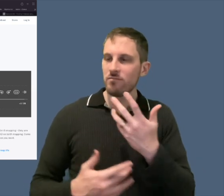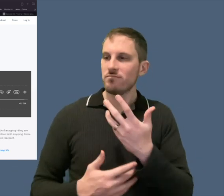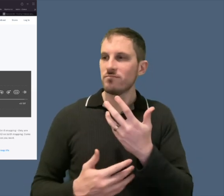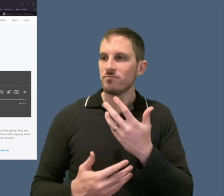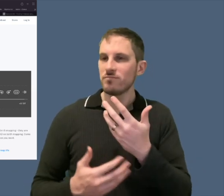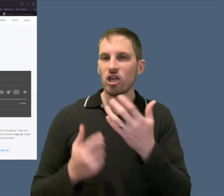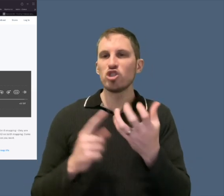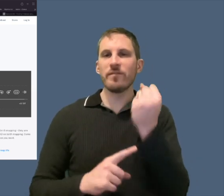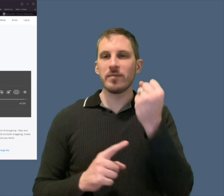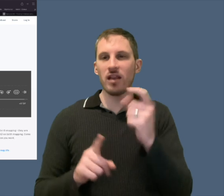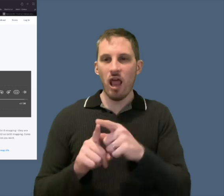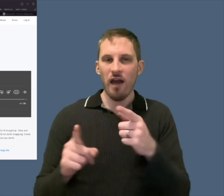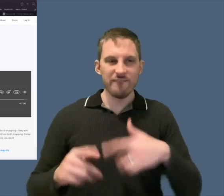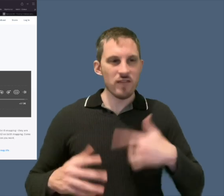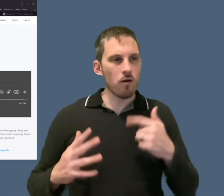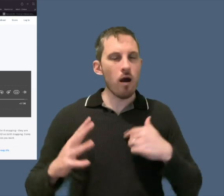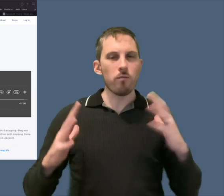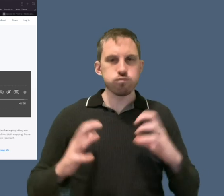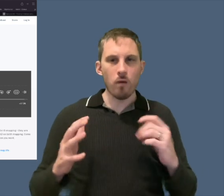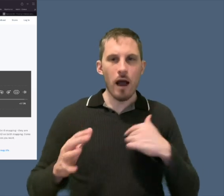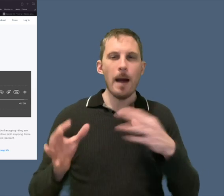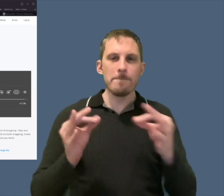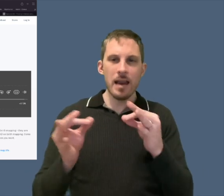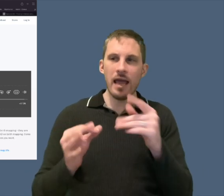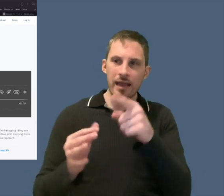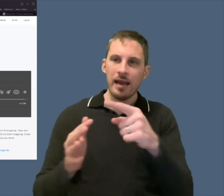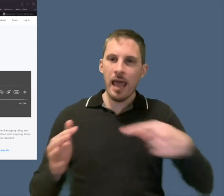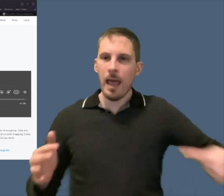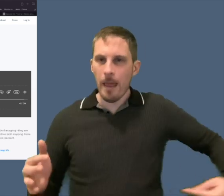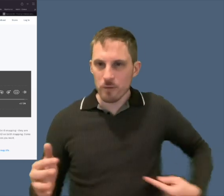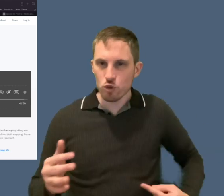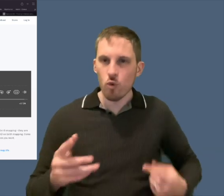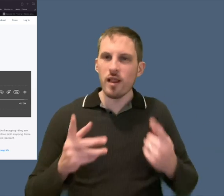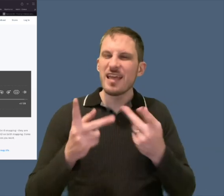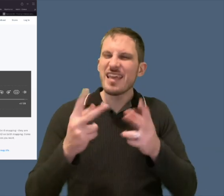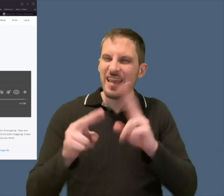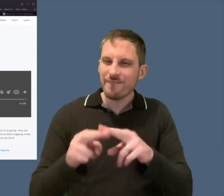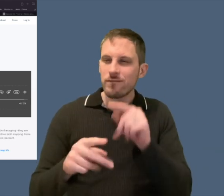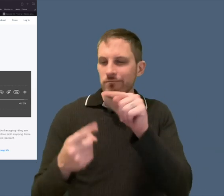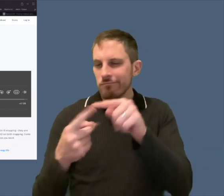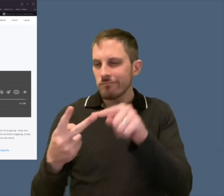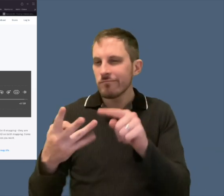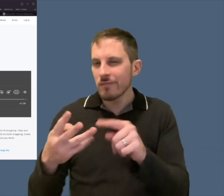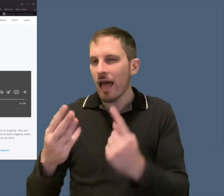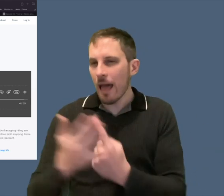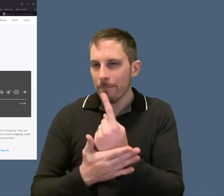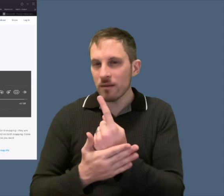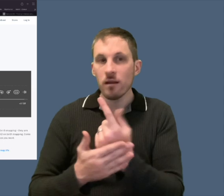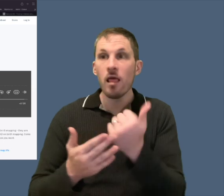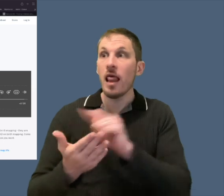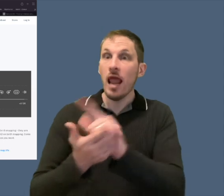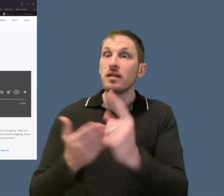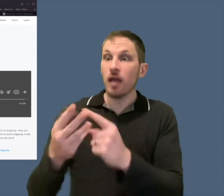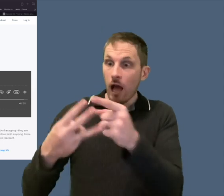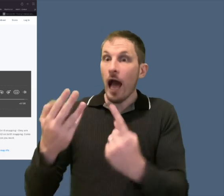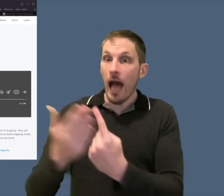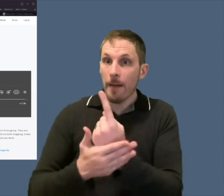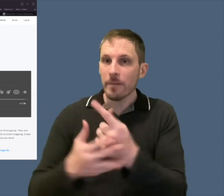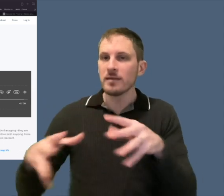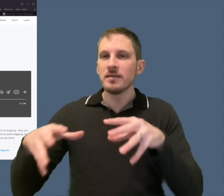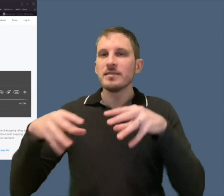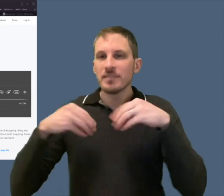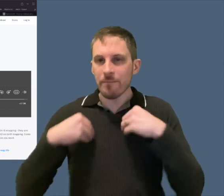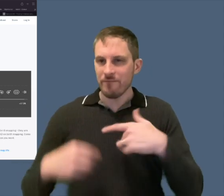epic for me, and it's exactly when I said I would want it, and so it feels really good to have it. That's right. The epidural